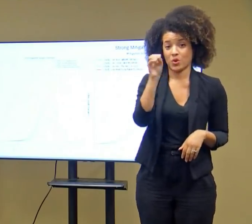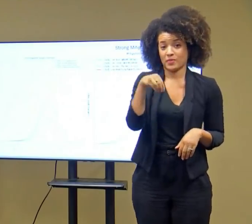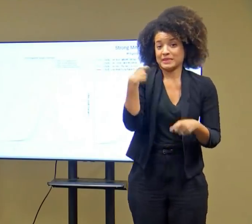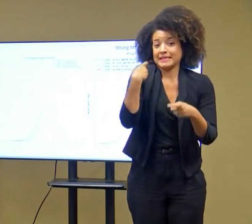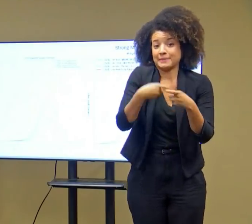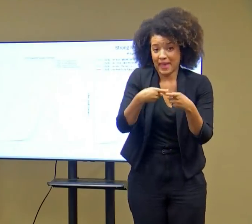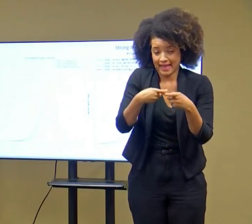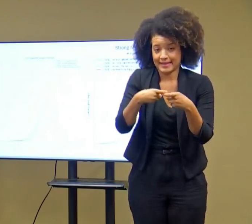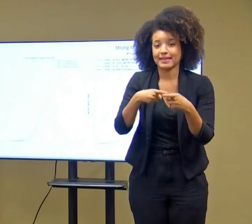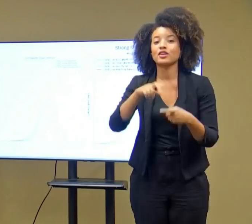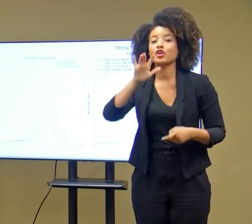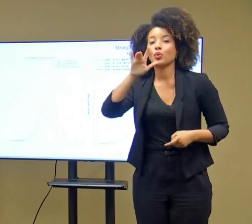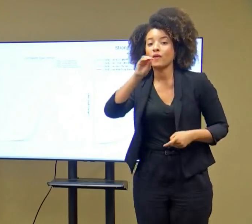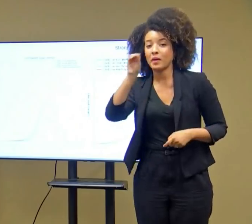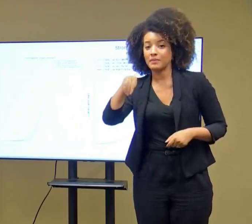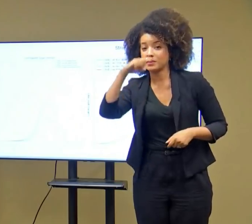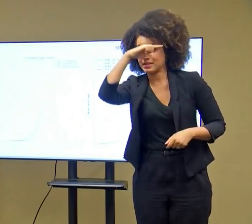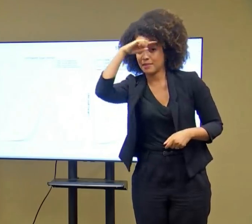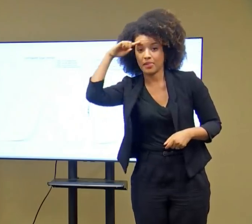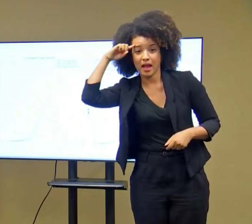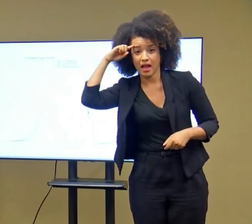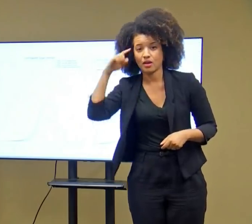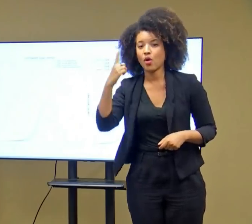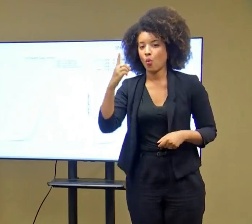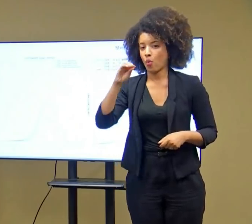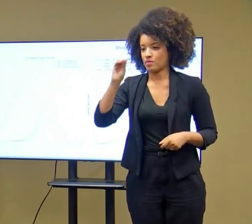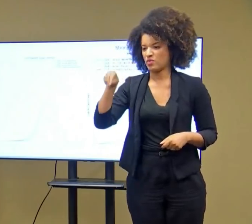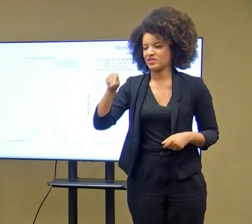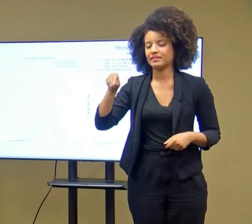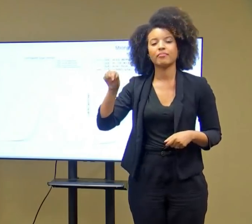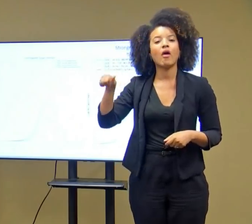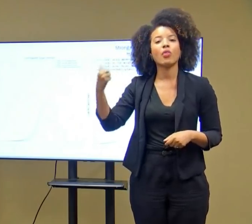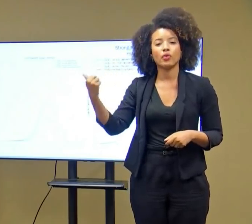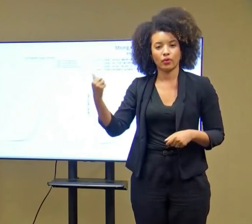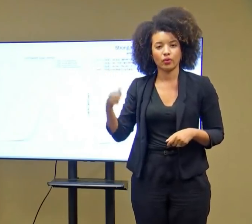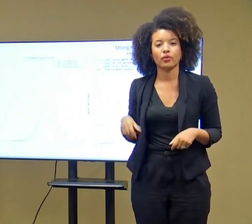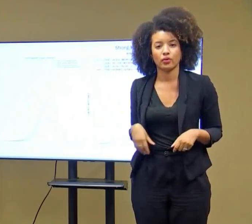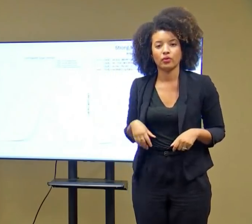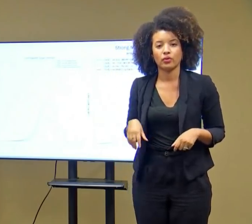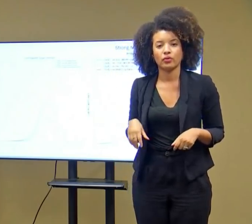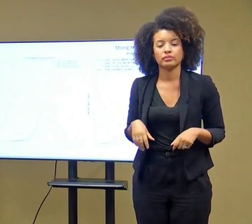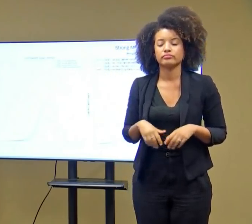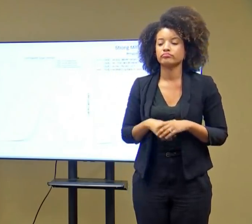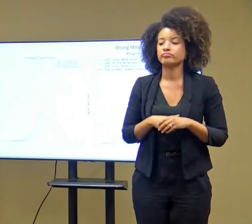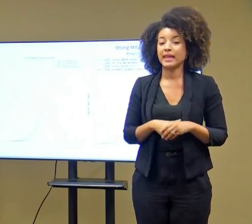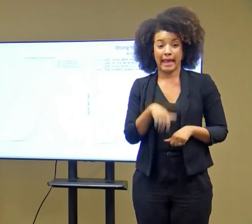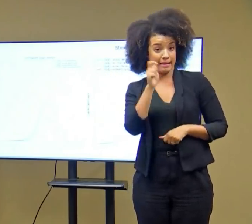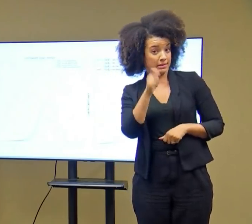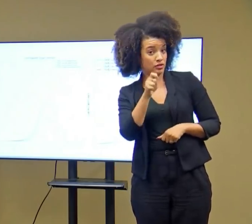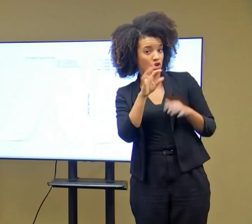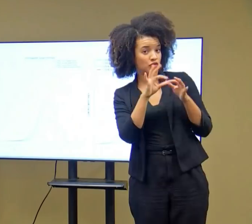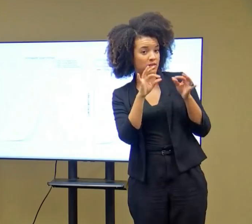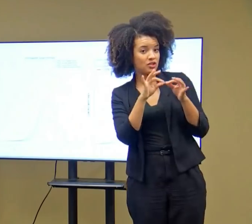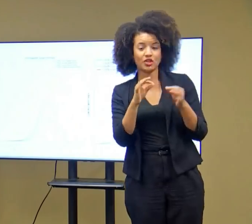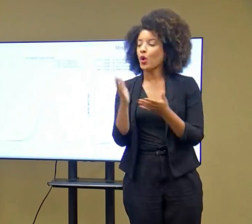Hispanic, 25% black, and 1% other. As the judge mentioned,